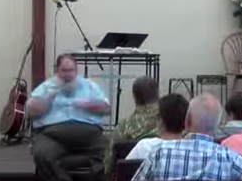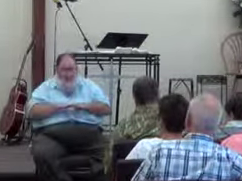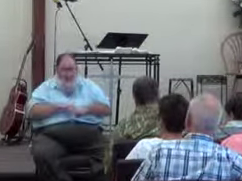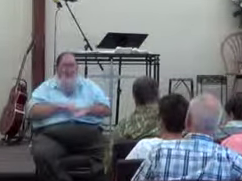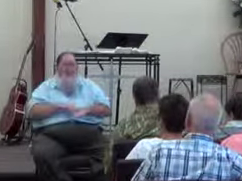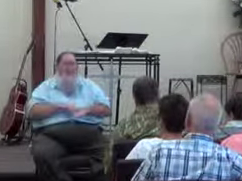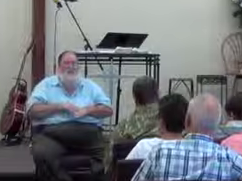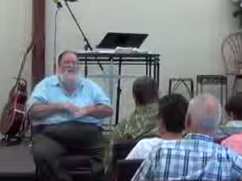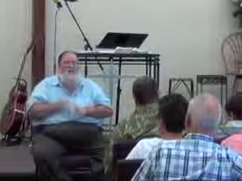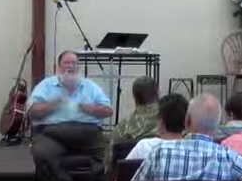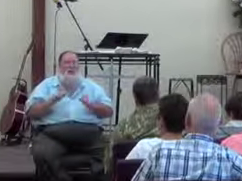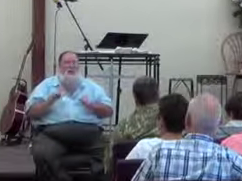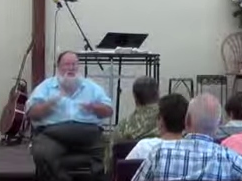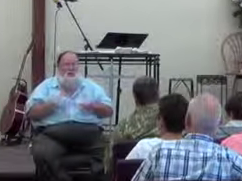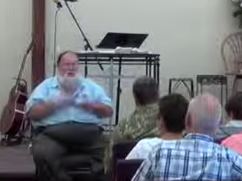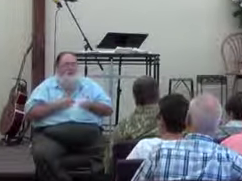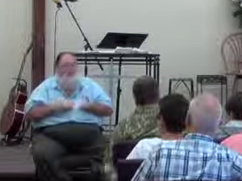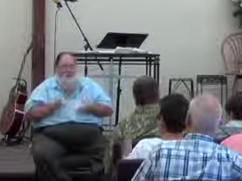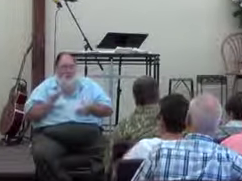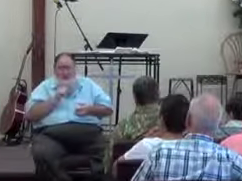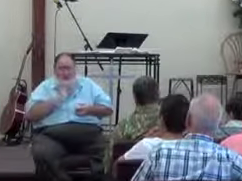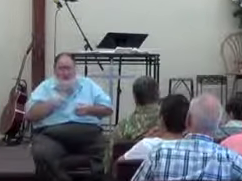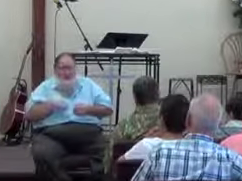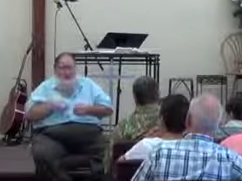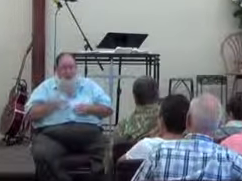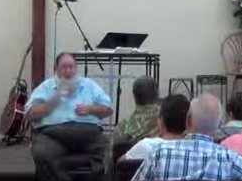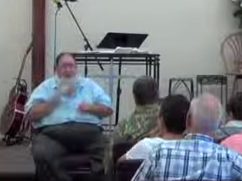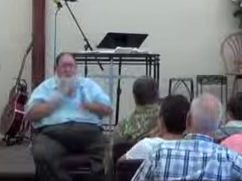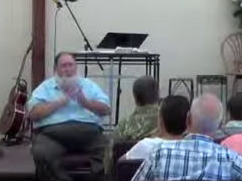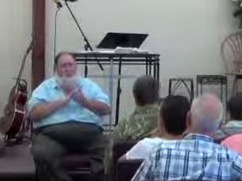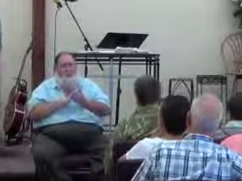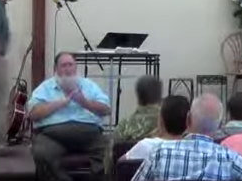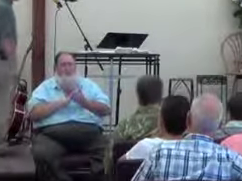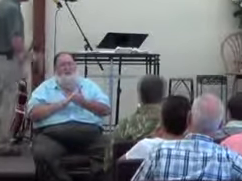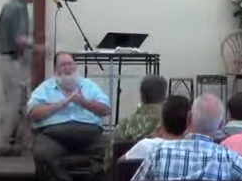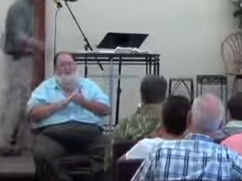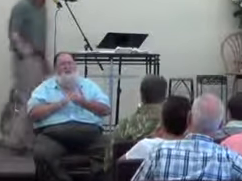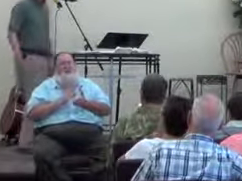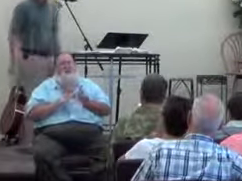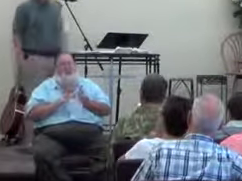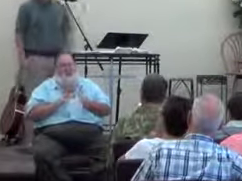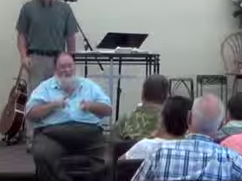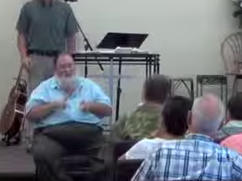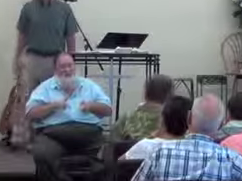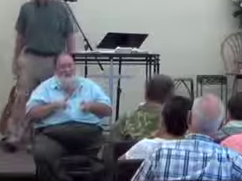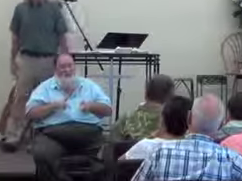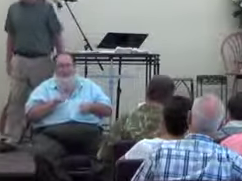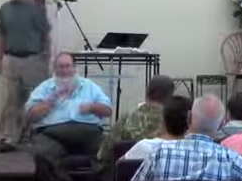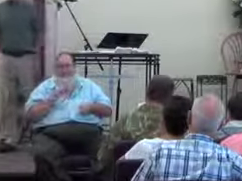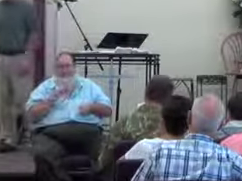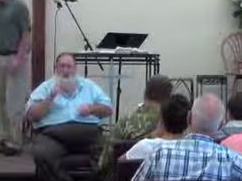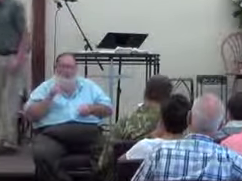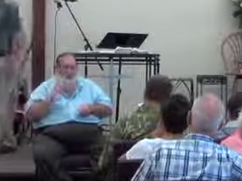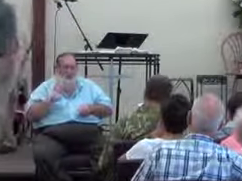doing something that I shouldn't be doing, praising somebody I shouldn't be praising. And maybe we fall into that category